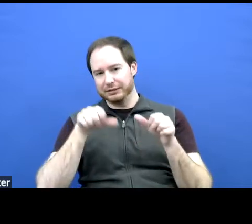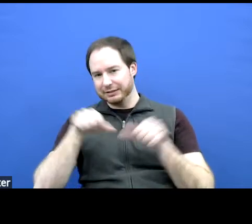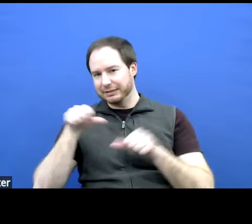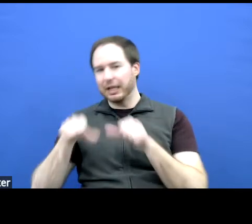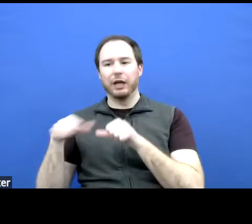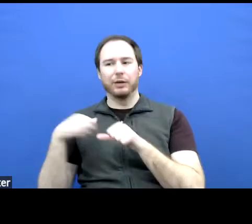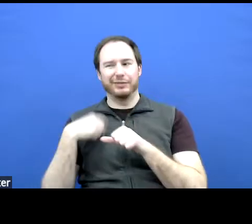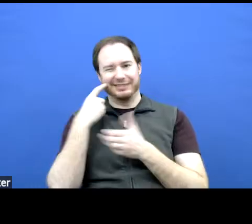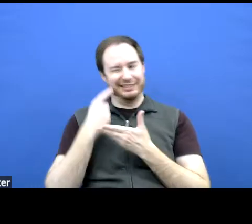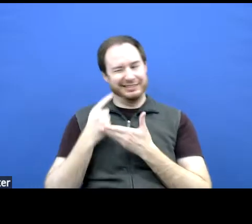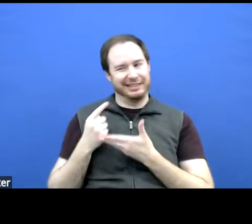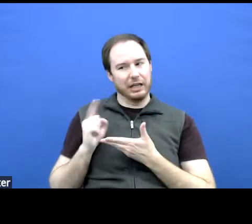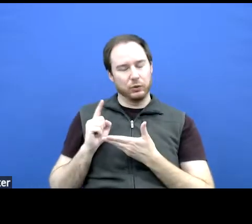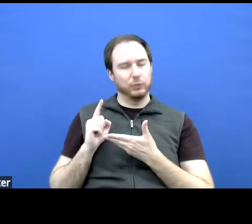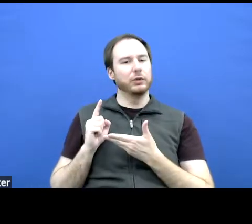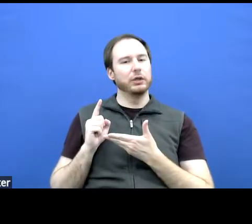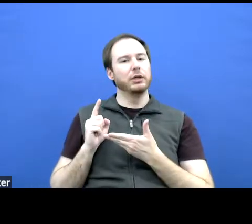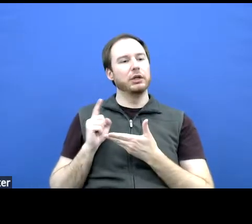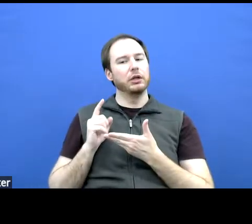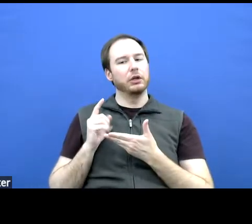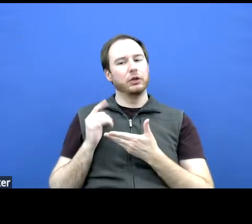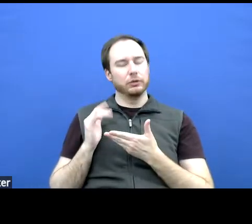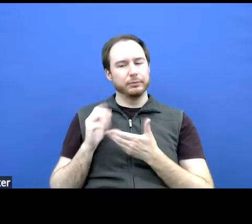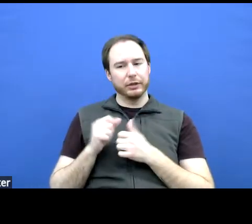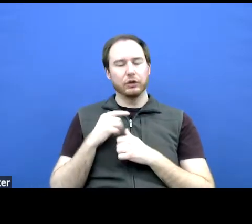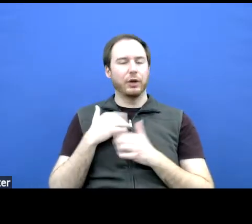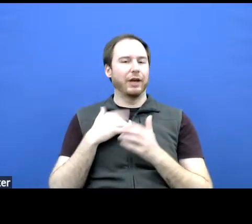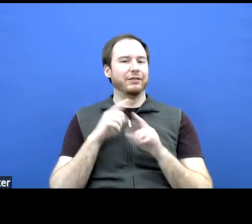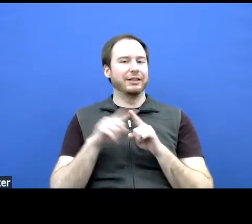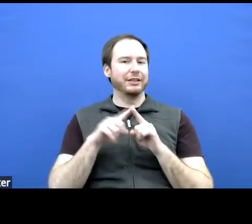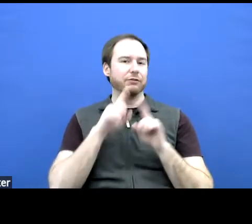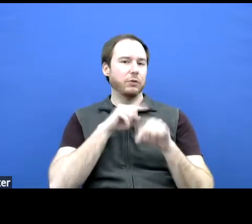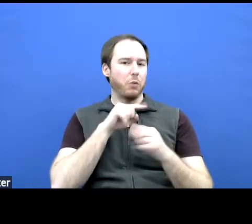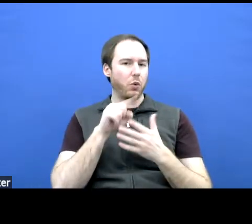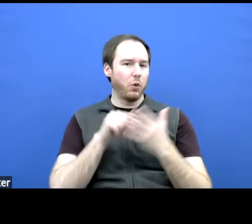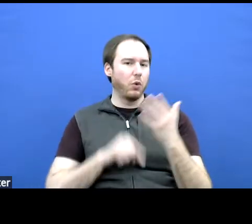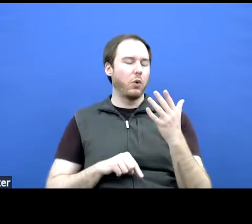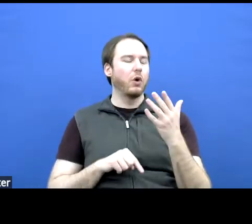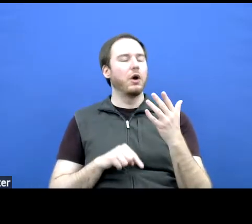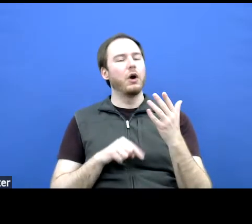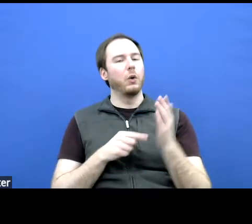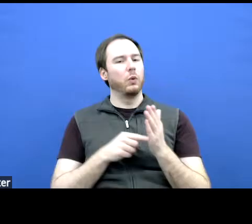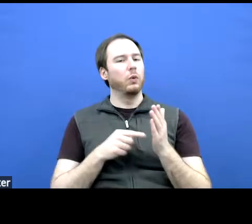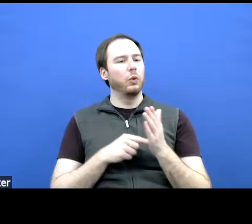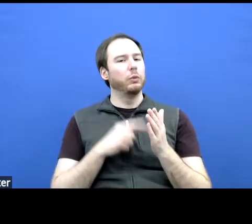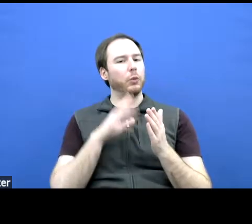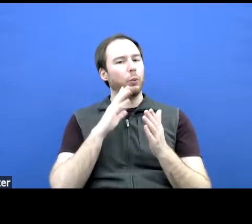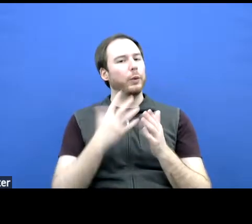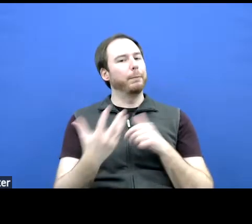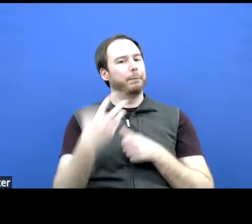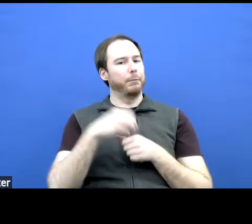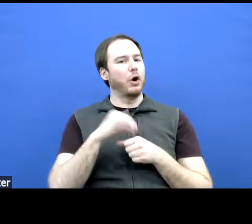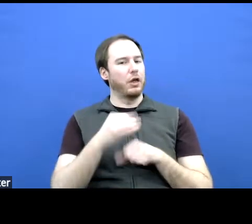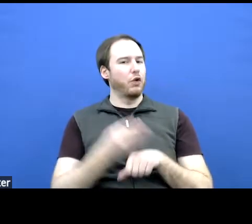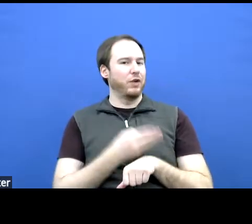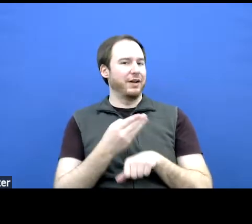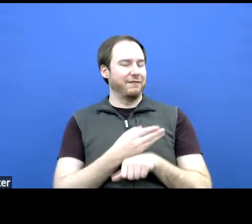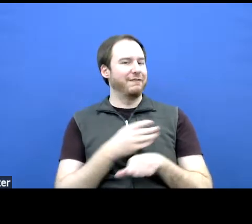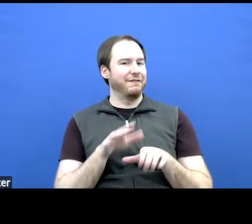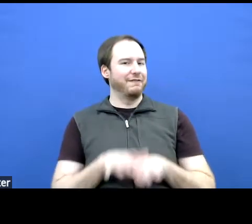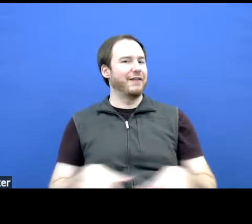did them last week. We provided our due diligence reports with recommendations, but it would be part of the redevelopment of